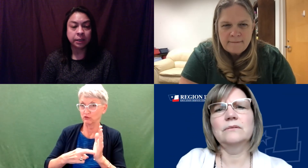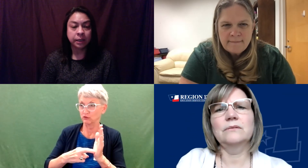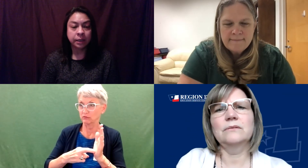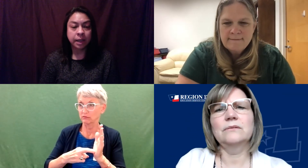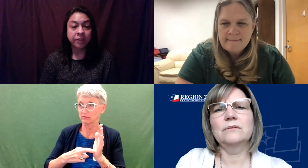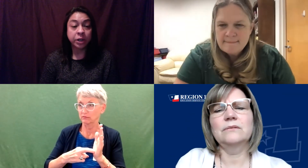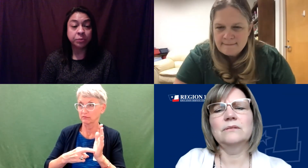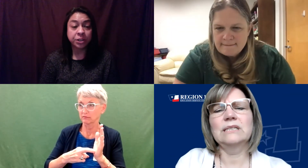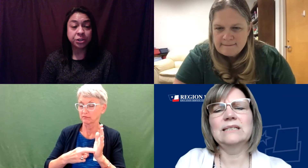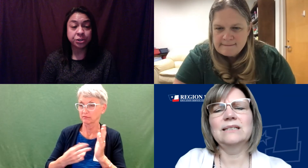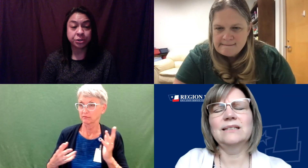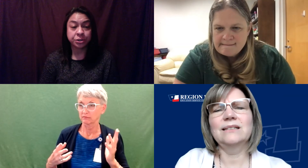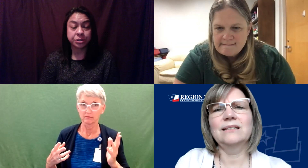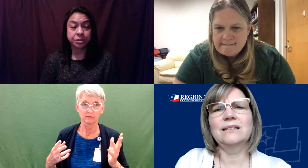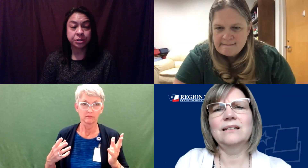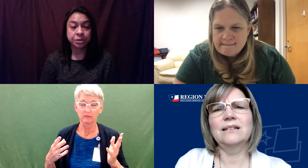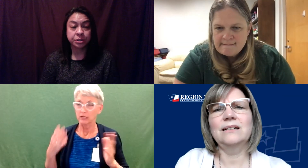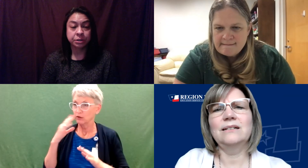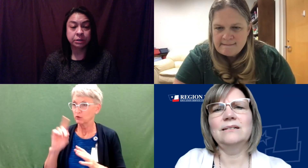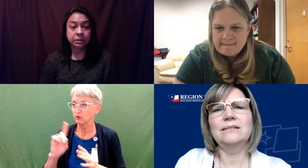mean, I've already registered,